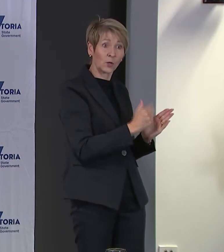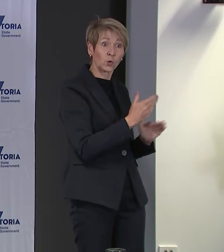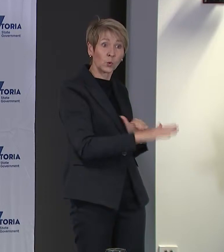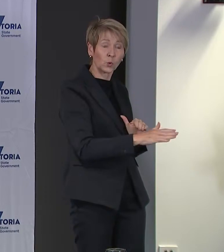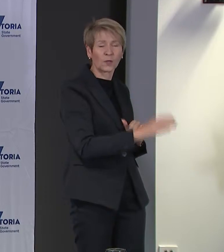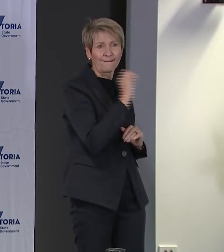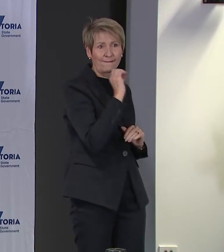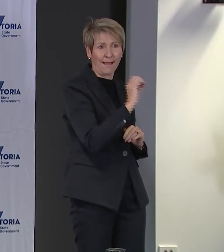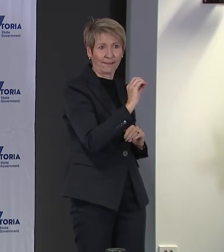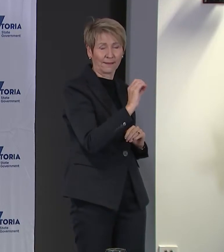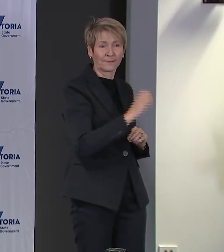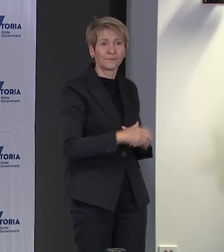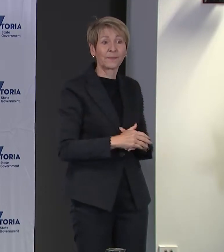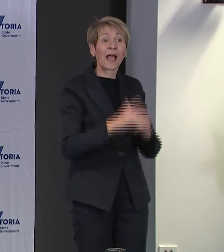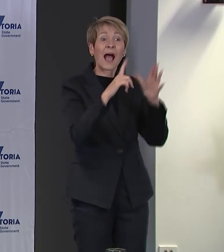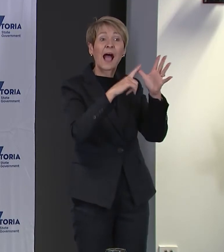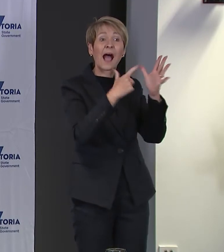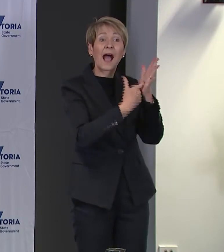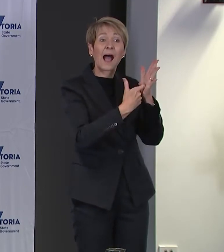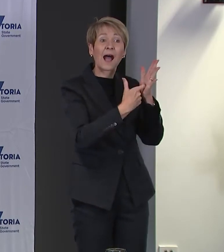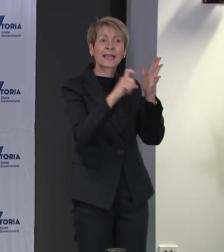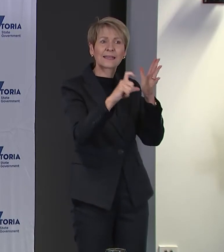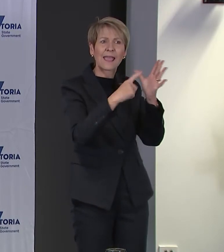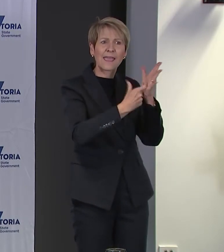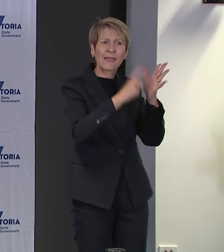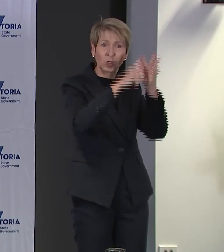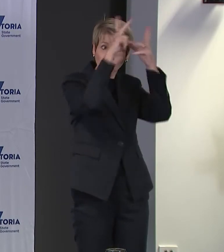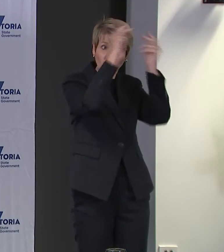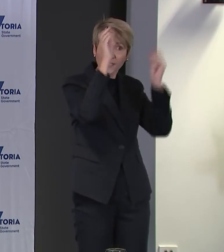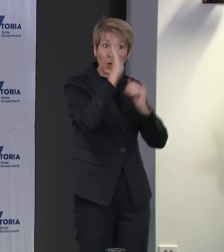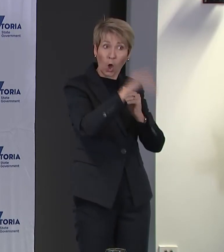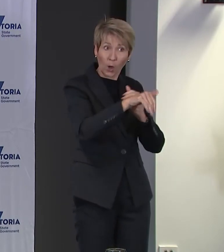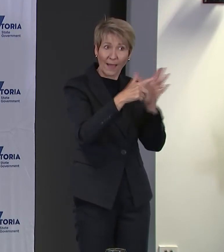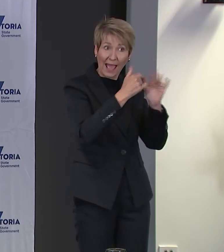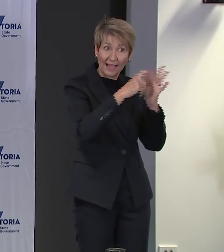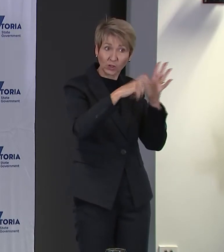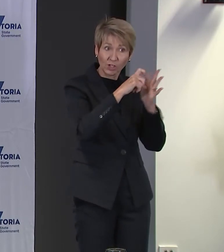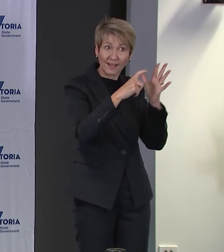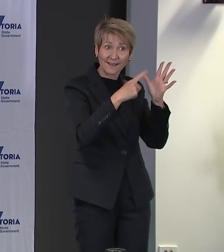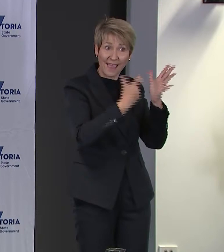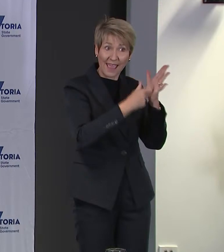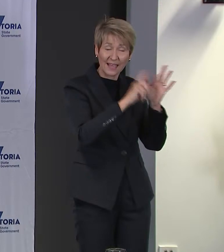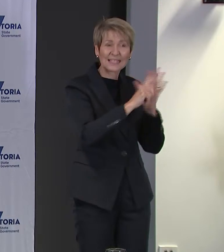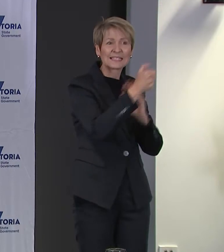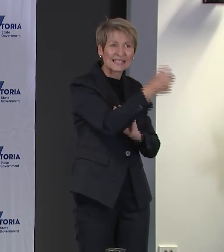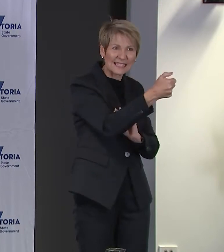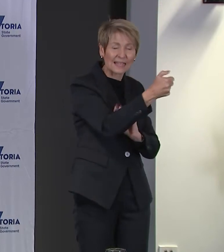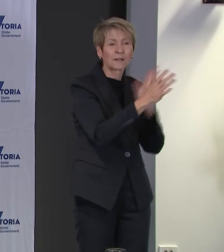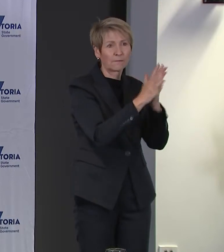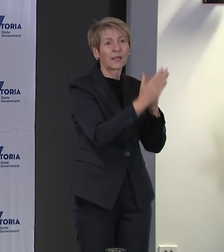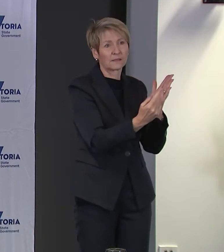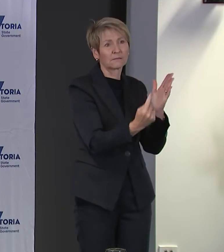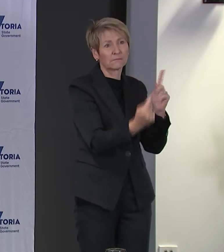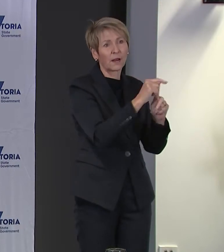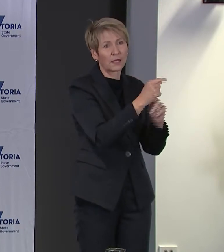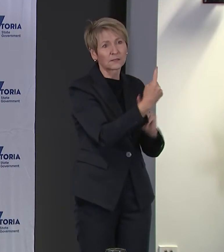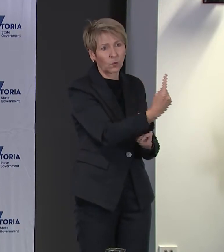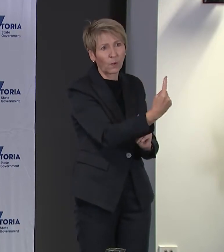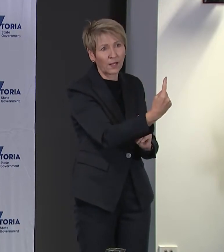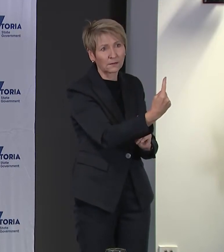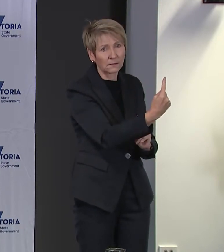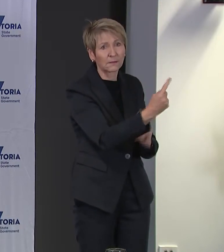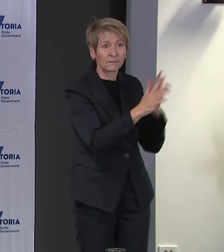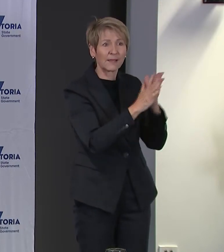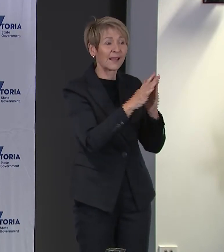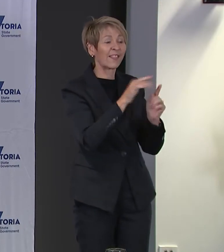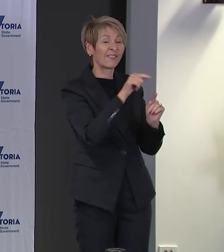there. The the aged care cluster, is now 6 active cases. That's an increase of 1. One additional family